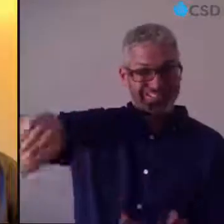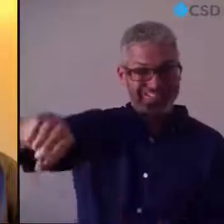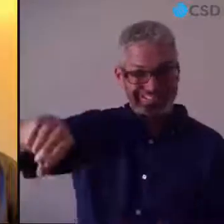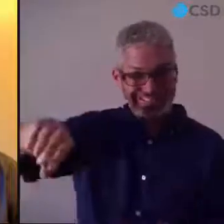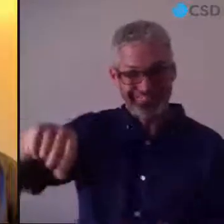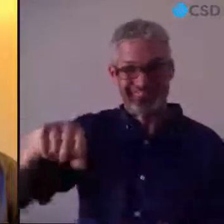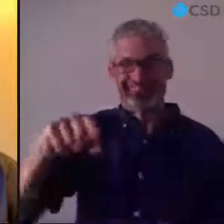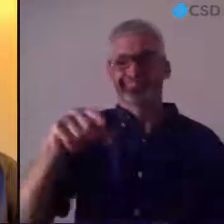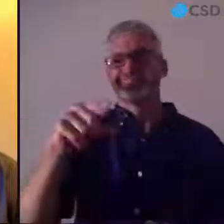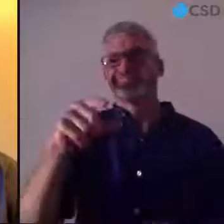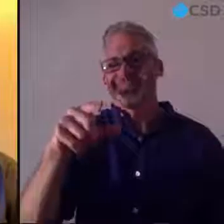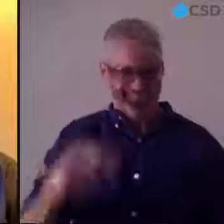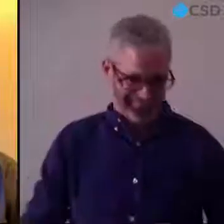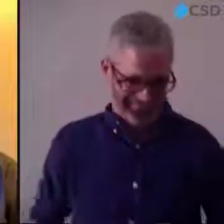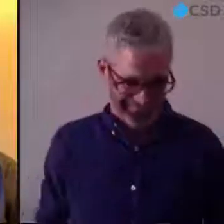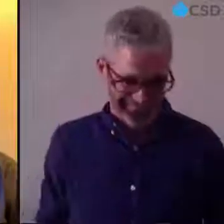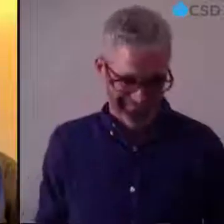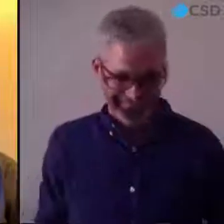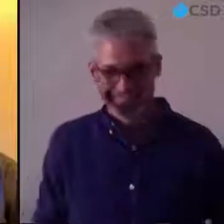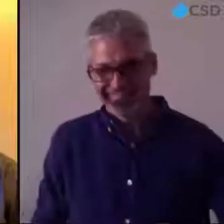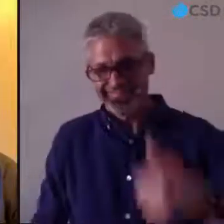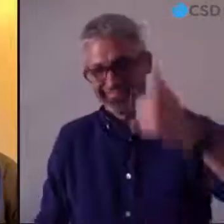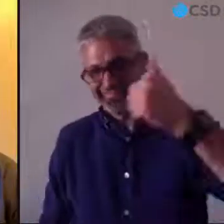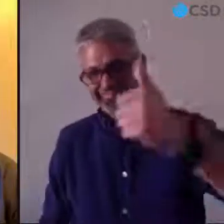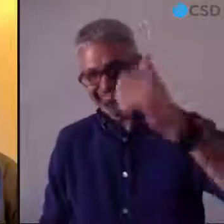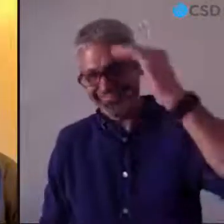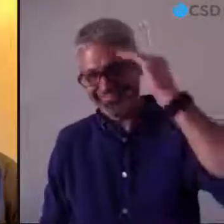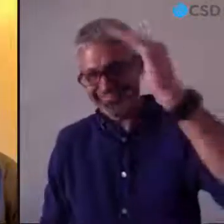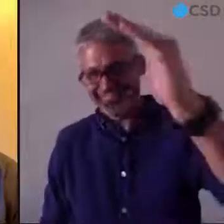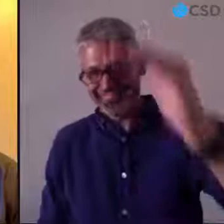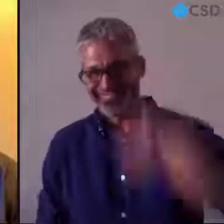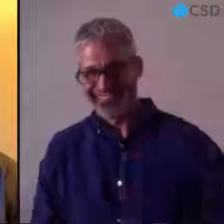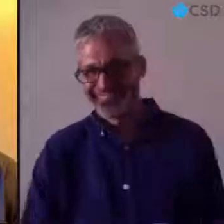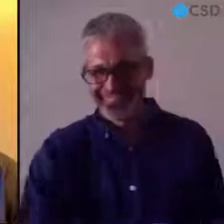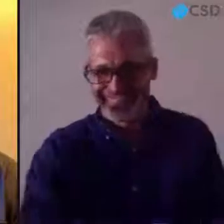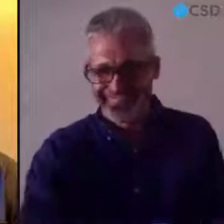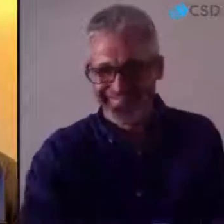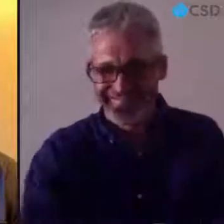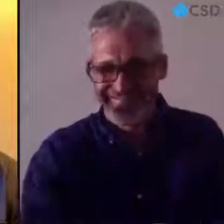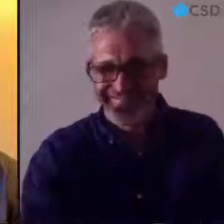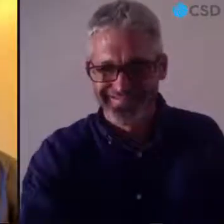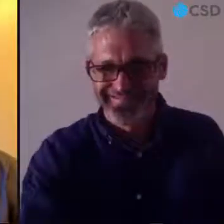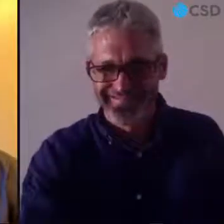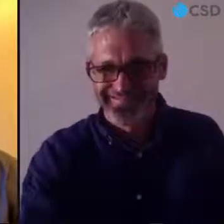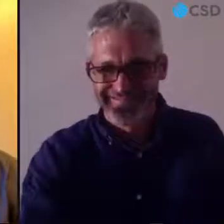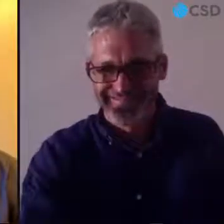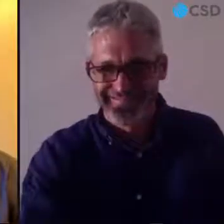Minute Max. See you next week. Bye-bye.